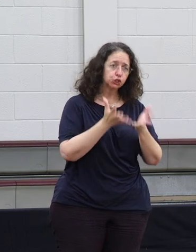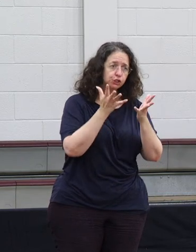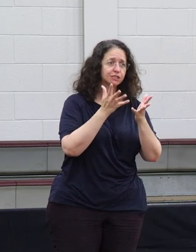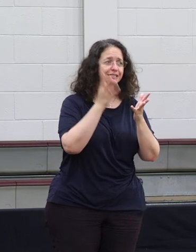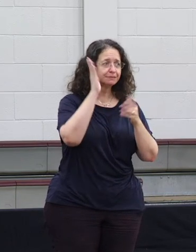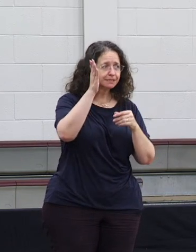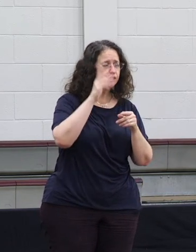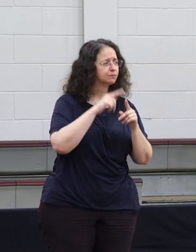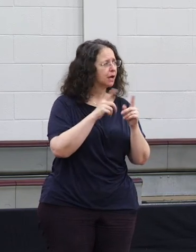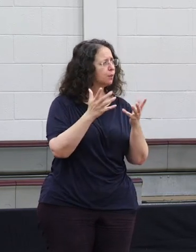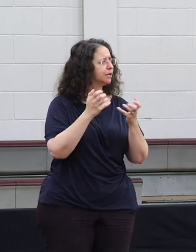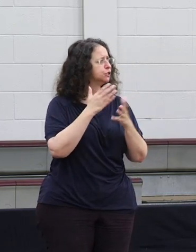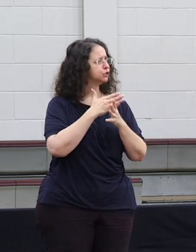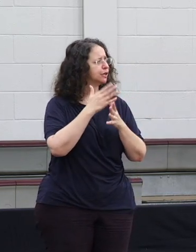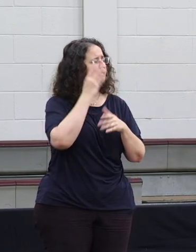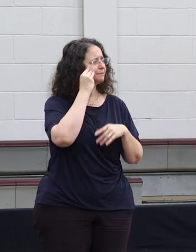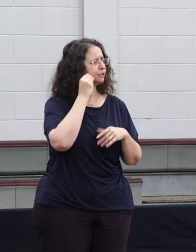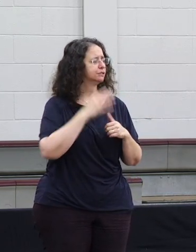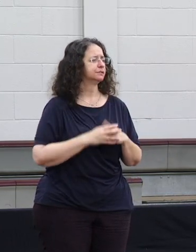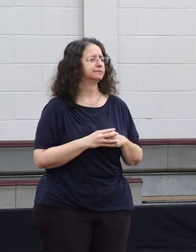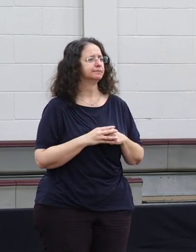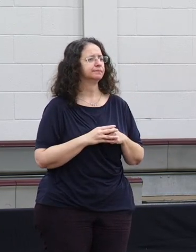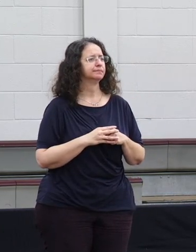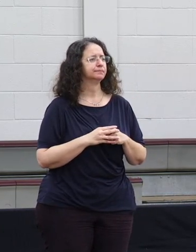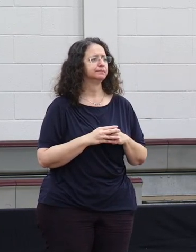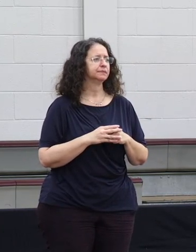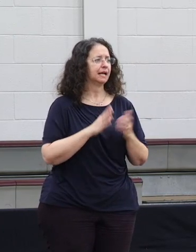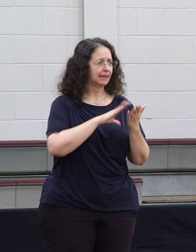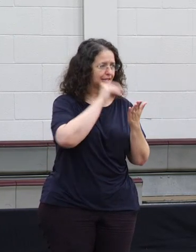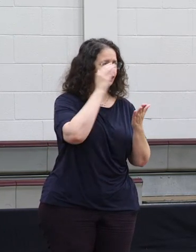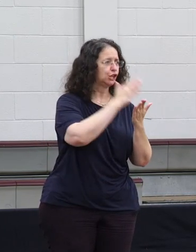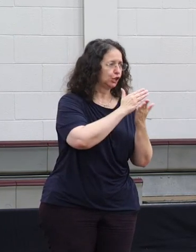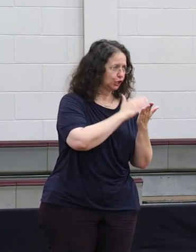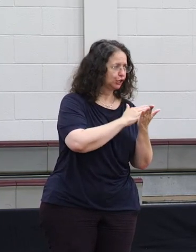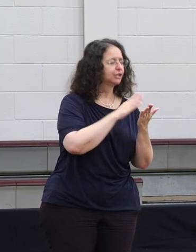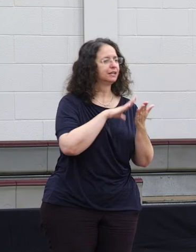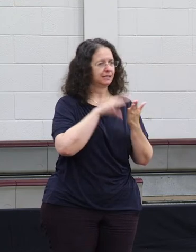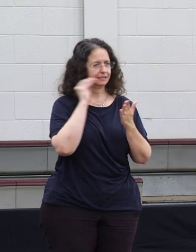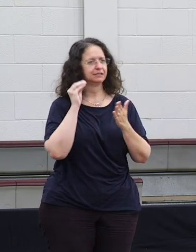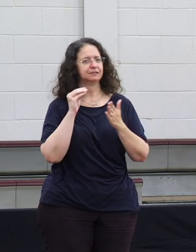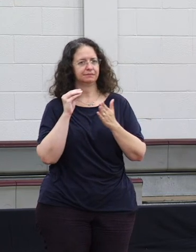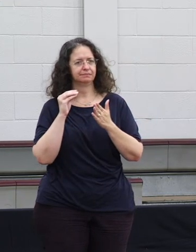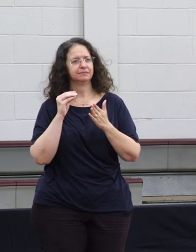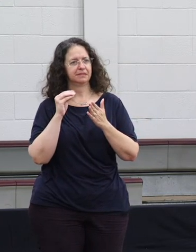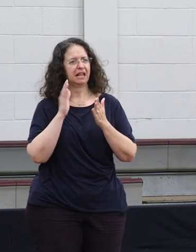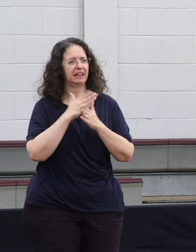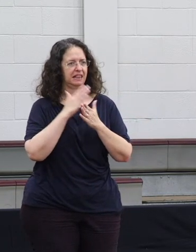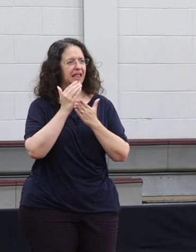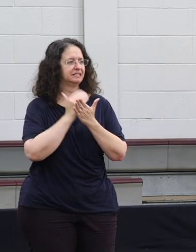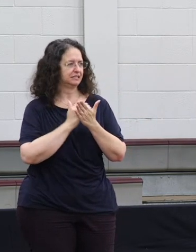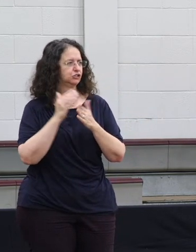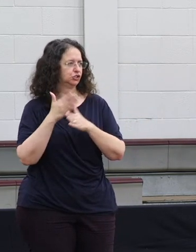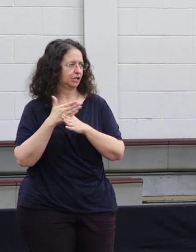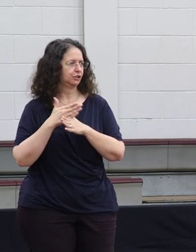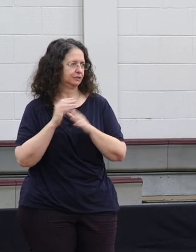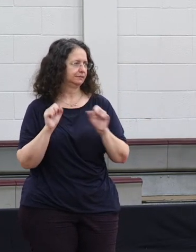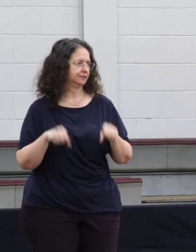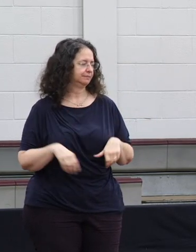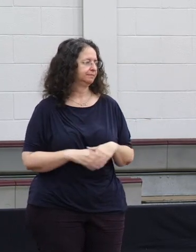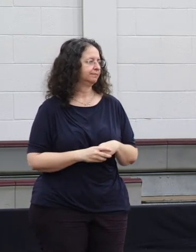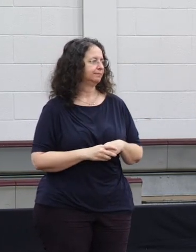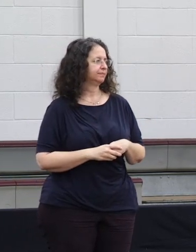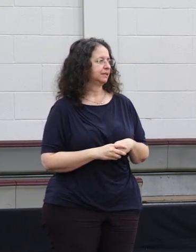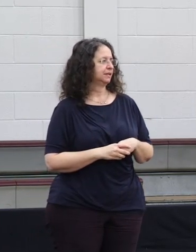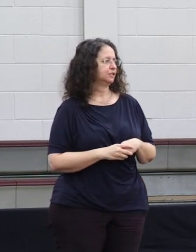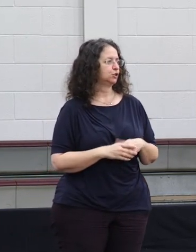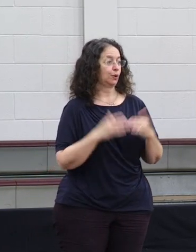share my experience with you all. After all, a lesson learned is a lesson worth sharing. Now, this is the part of the speech where I